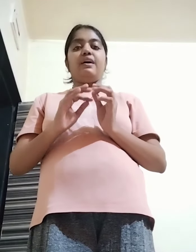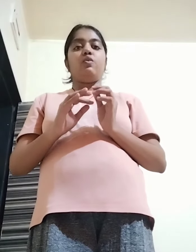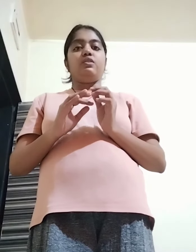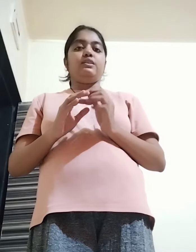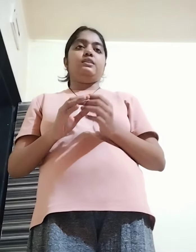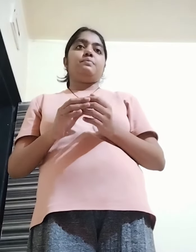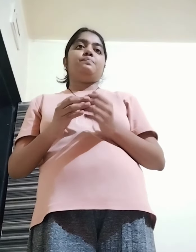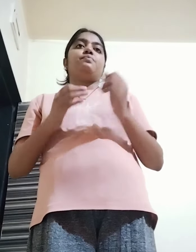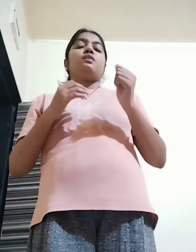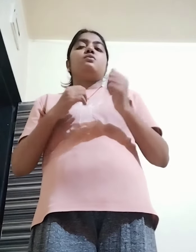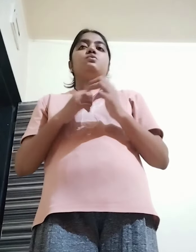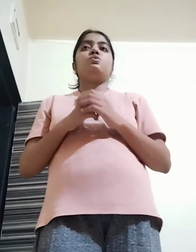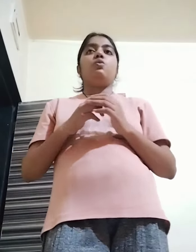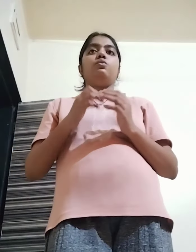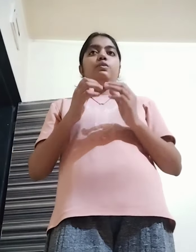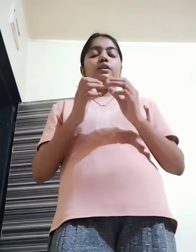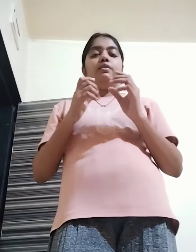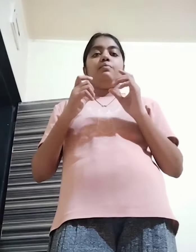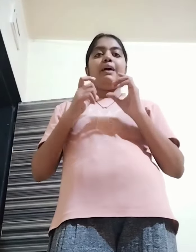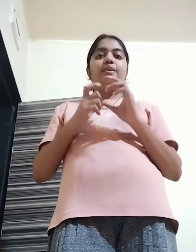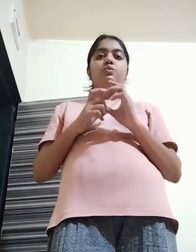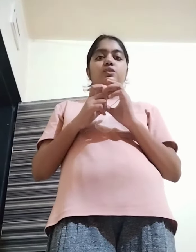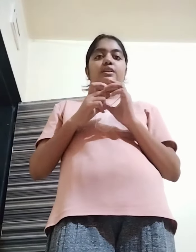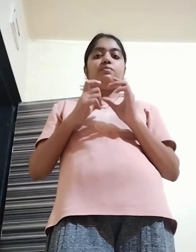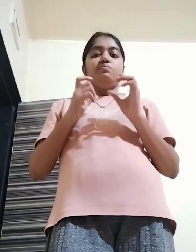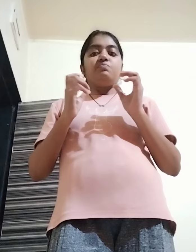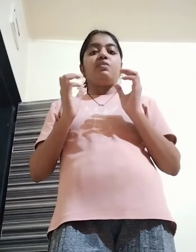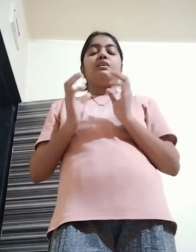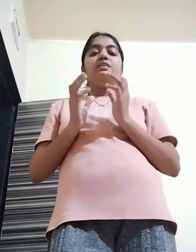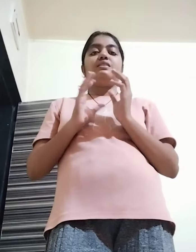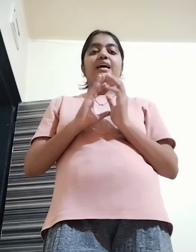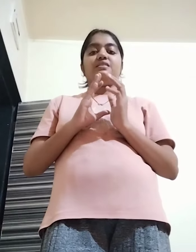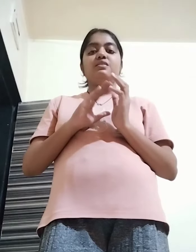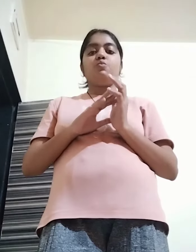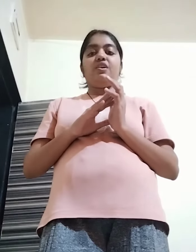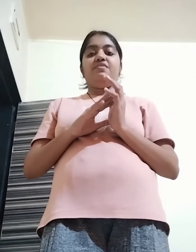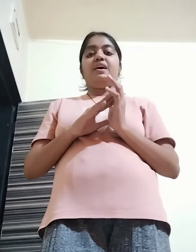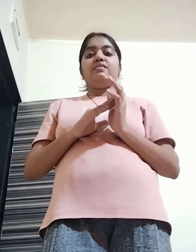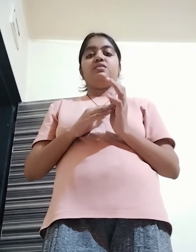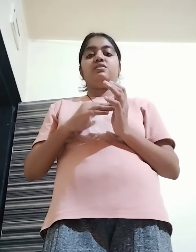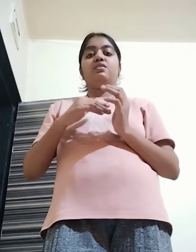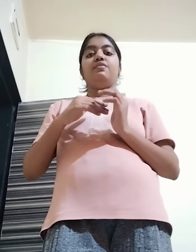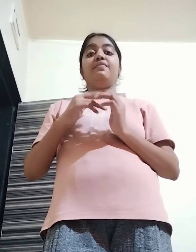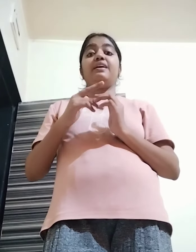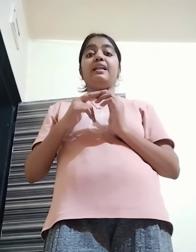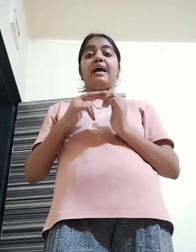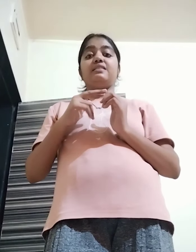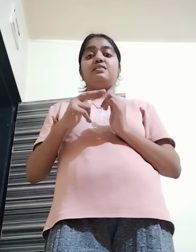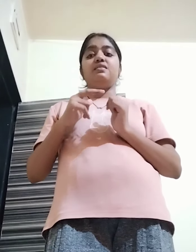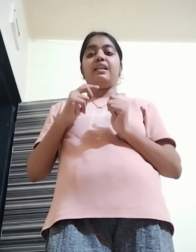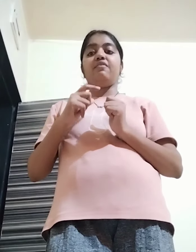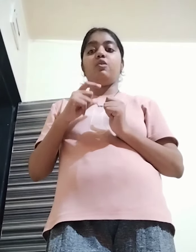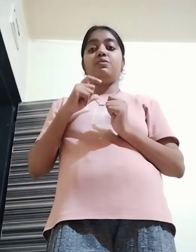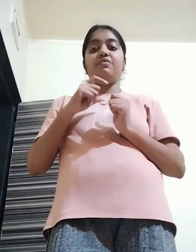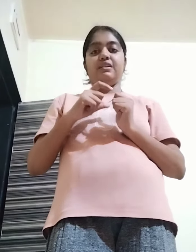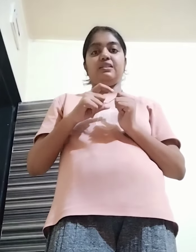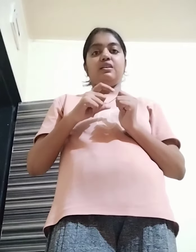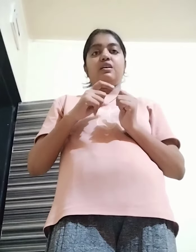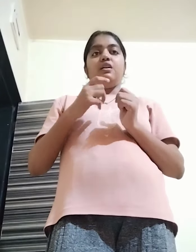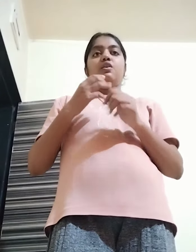it. So by using these access modifiers, we can access the level of the field. We